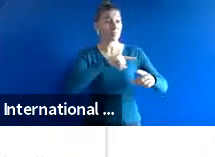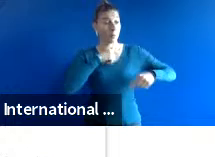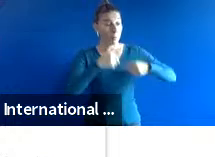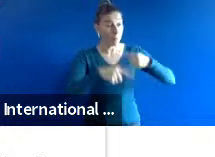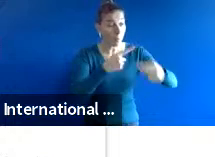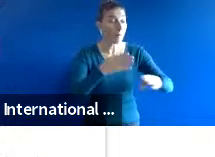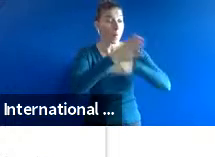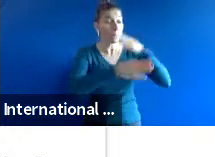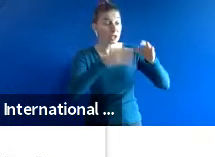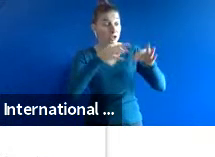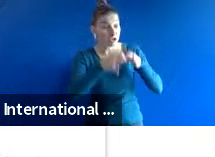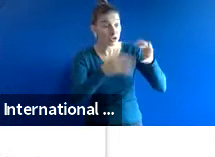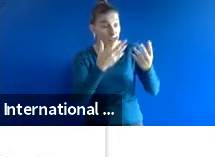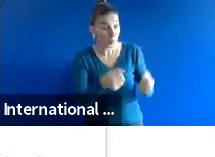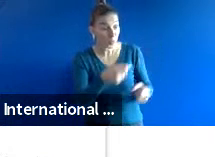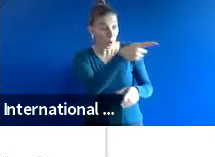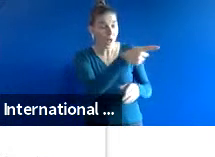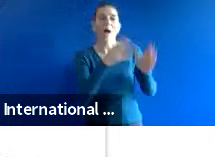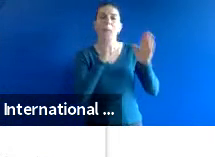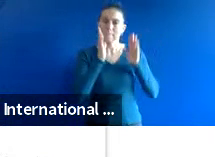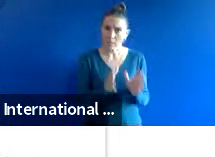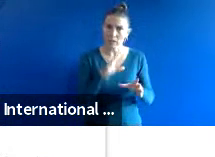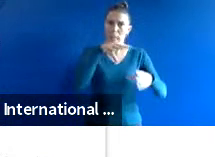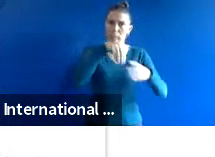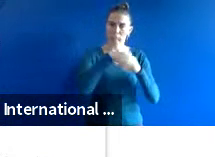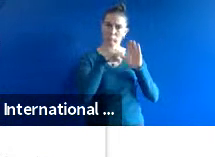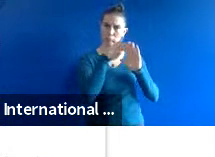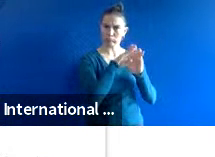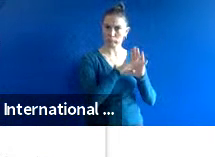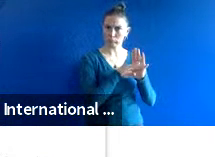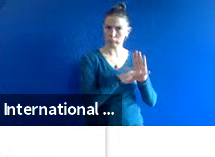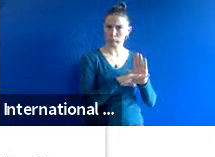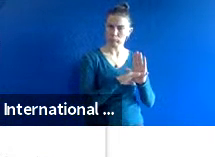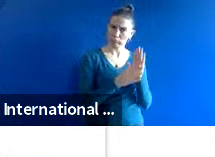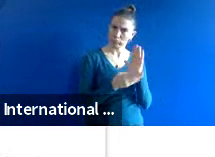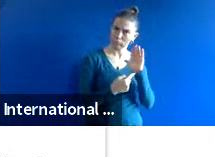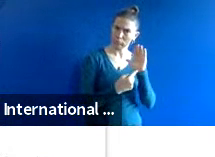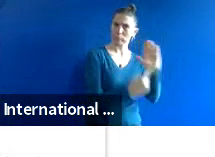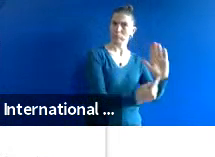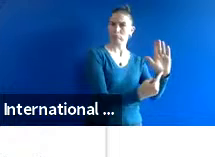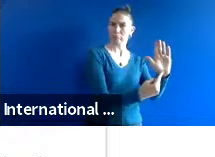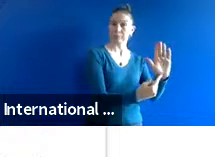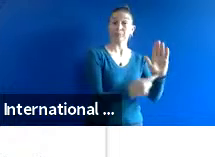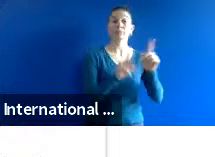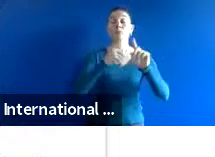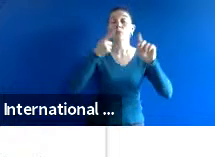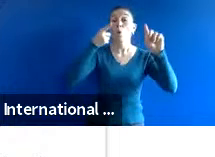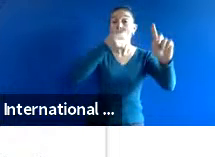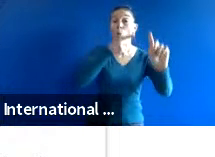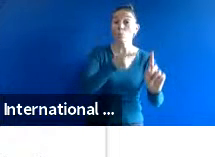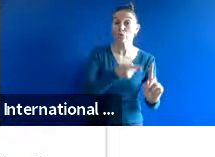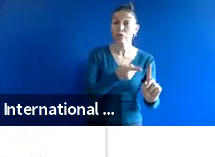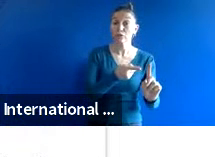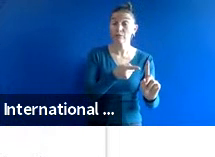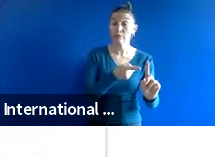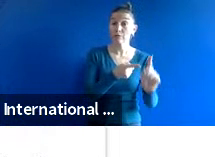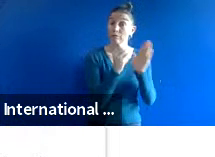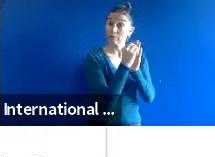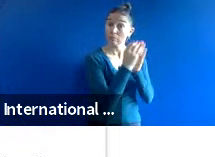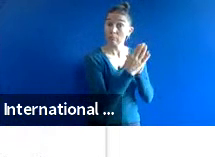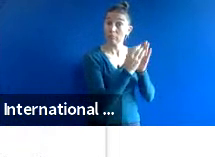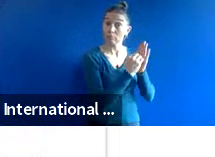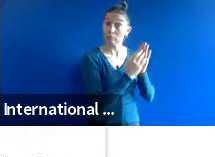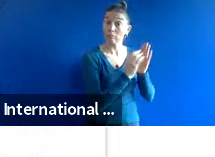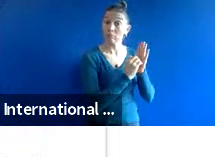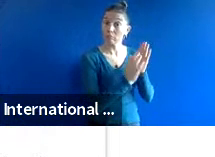mobility strategy at institutional or national level. And those objectives are also related